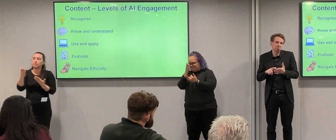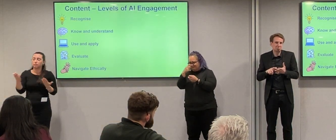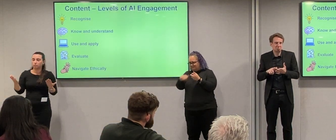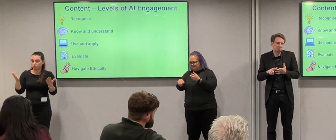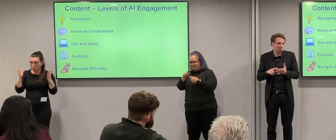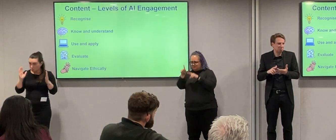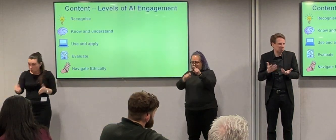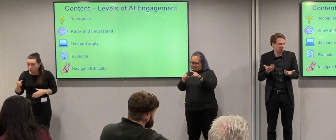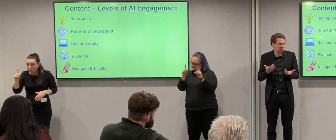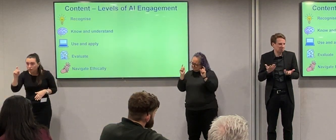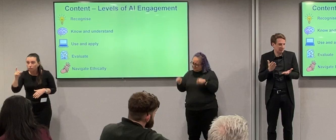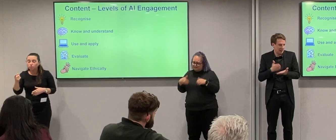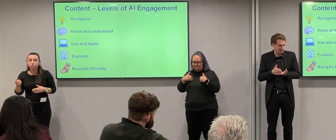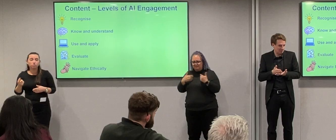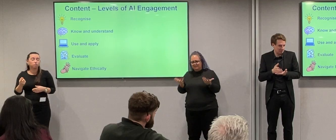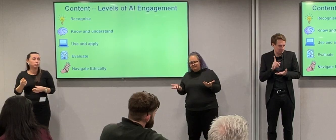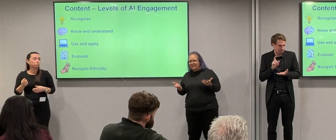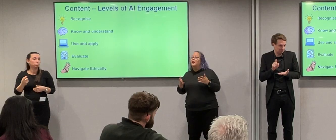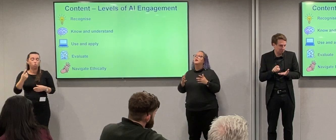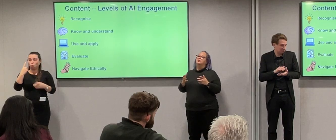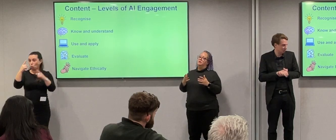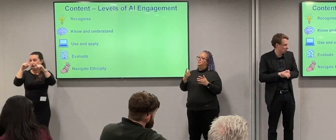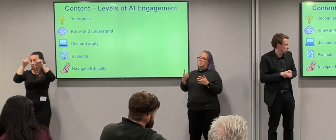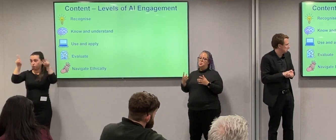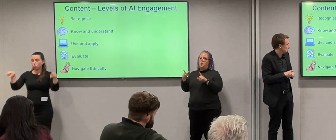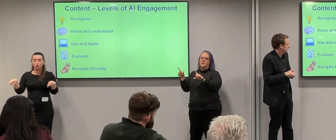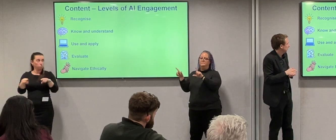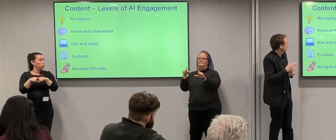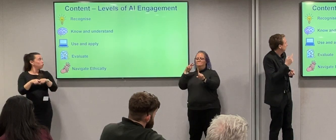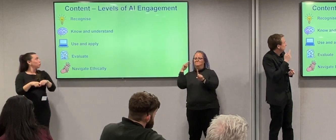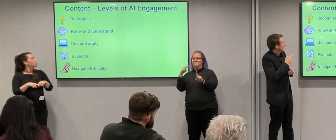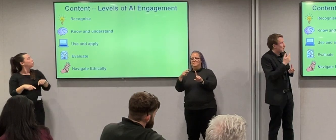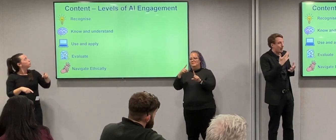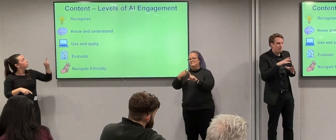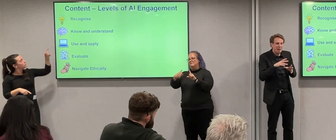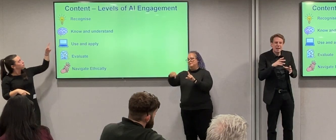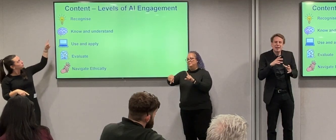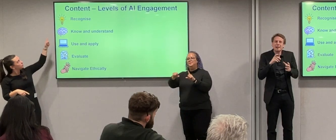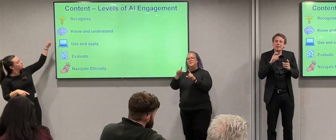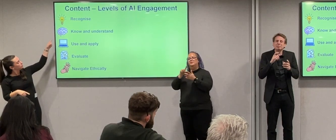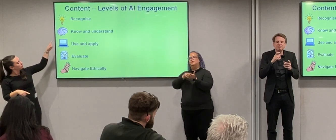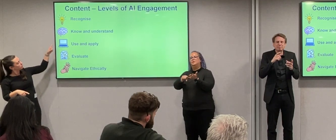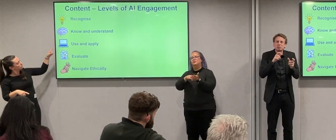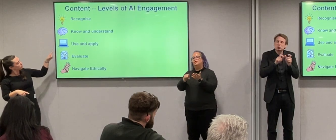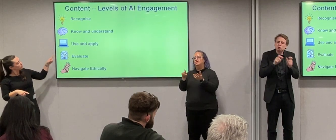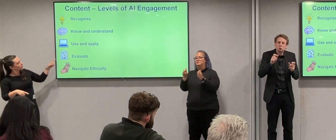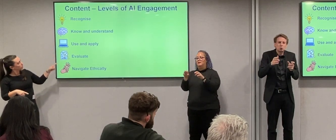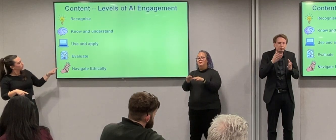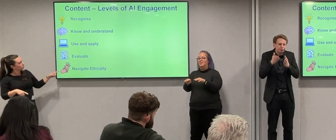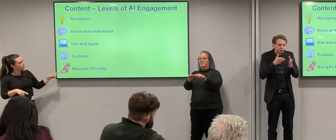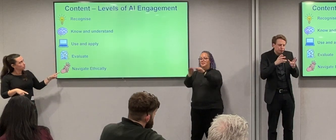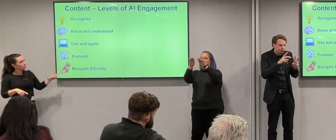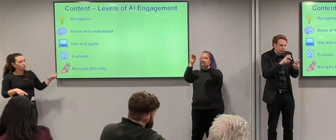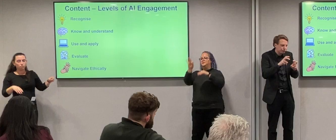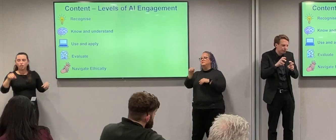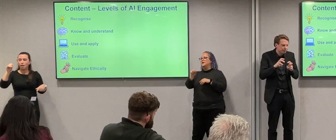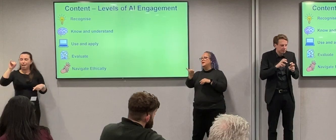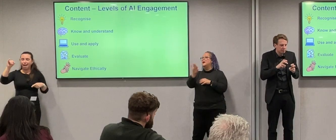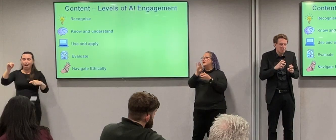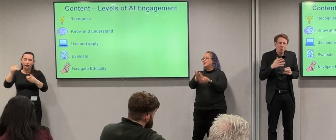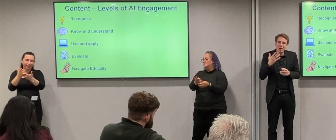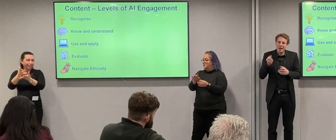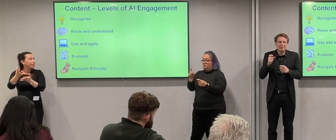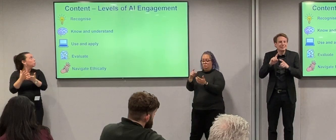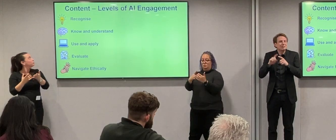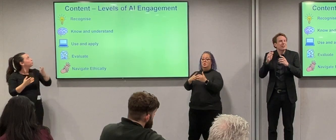And one of the frameworks that came out of this piece of research was these levels of AI engagement. And they go from recognition,